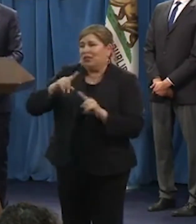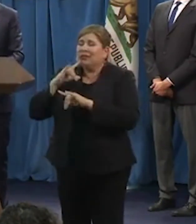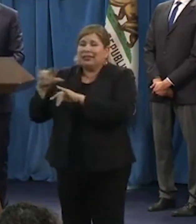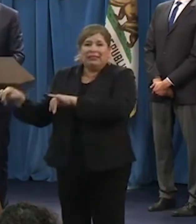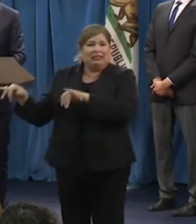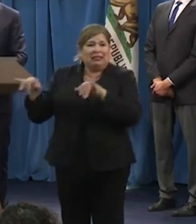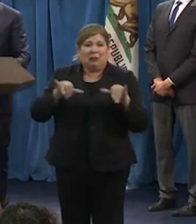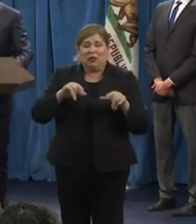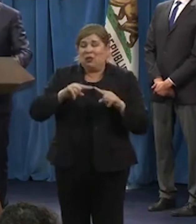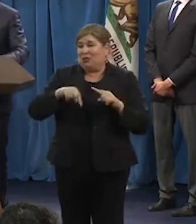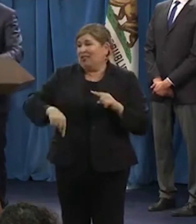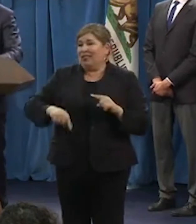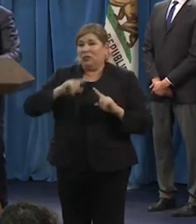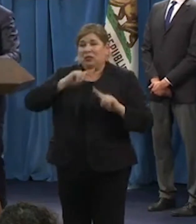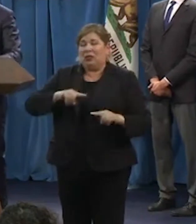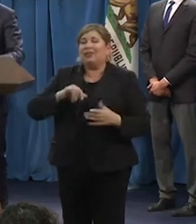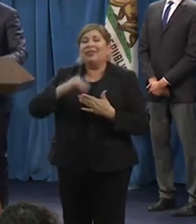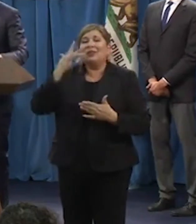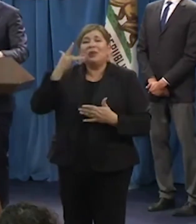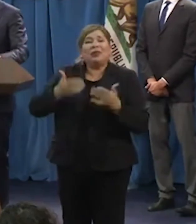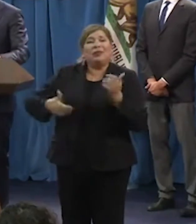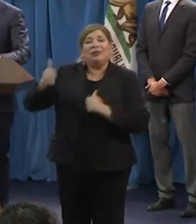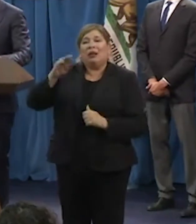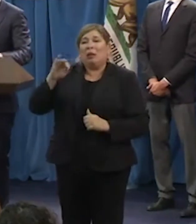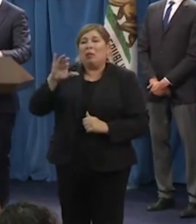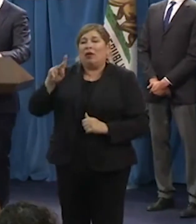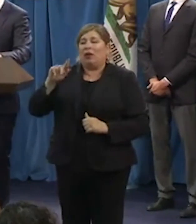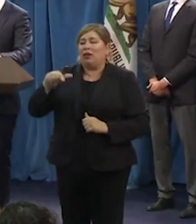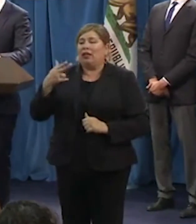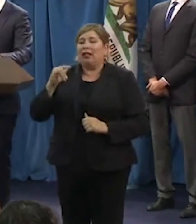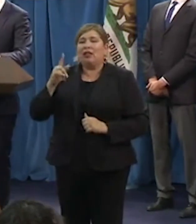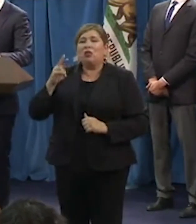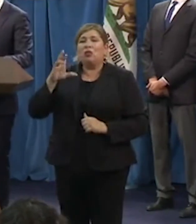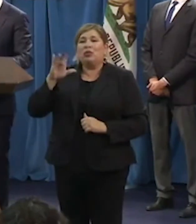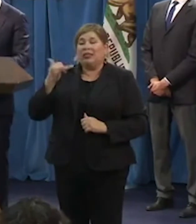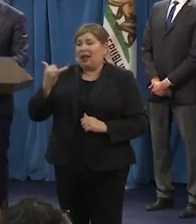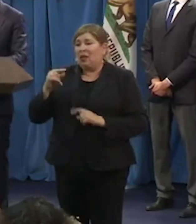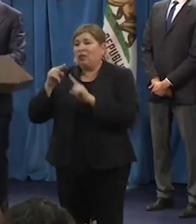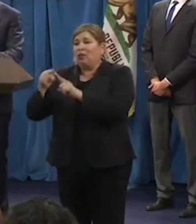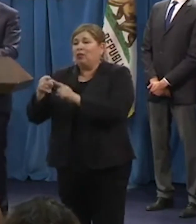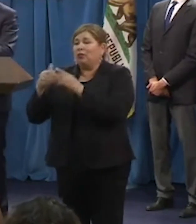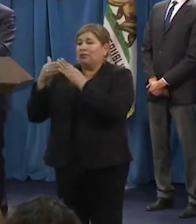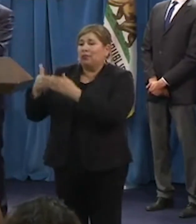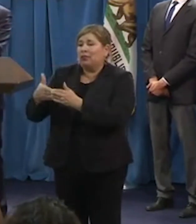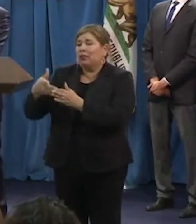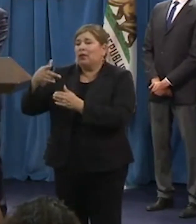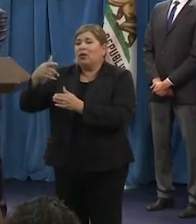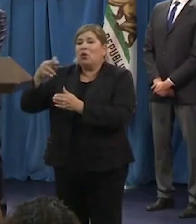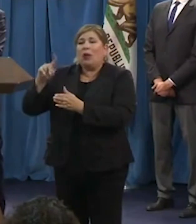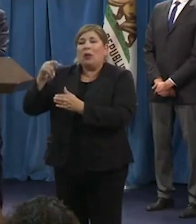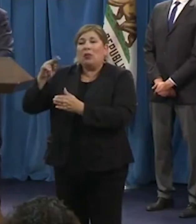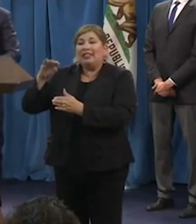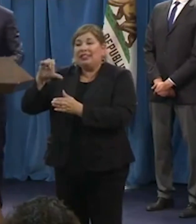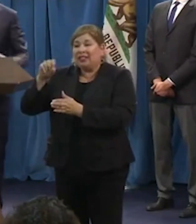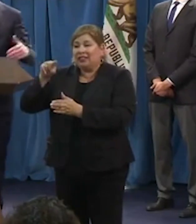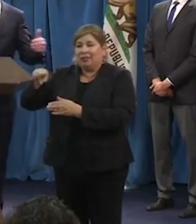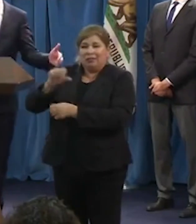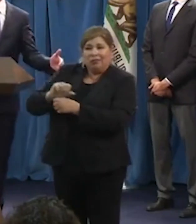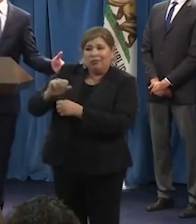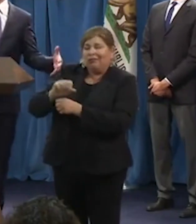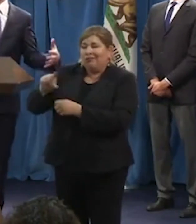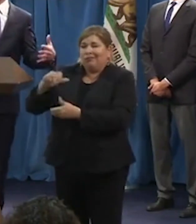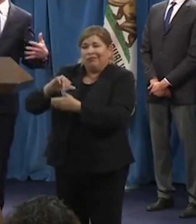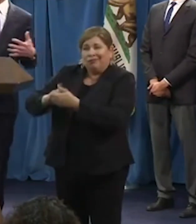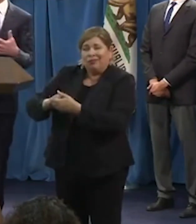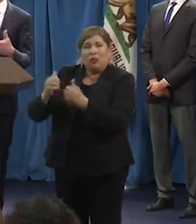this response. That's why Mark Ghirarducci is point down at the Grand Princess working on logistics. His partnerships, hand in glove, not